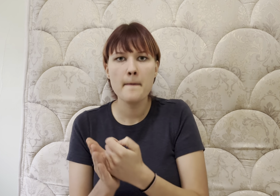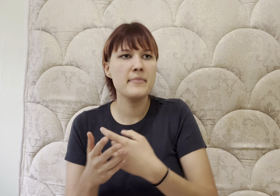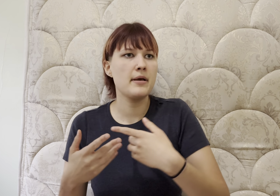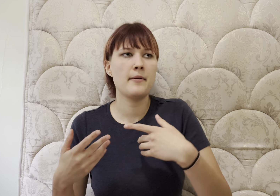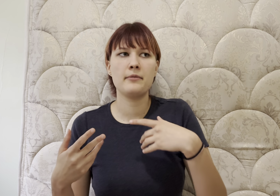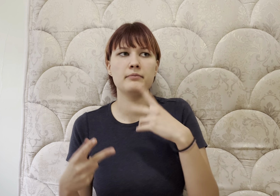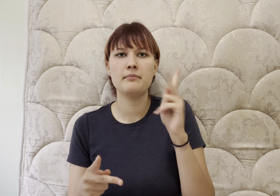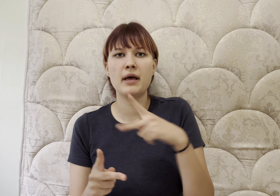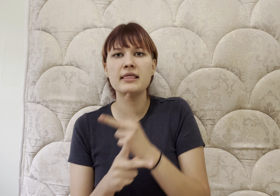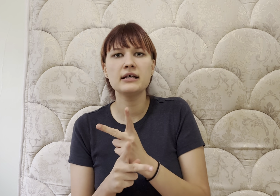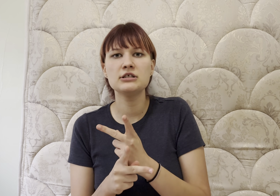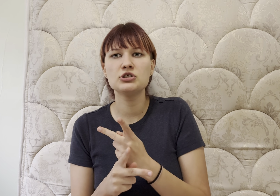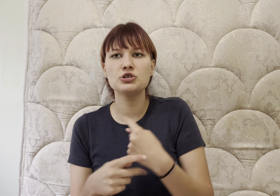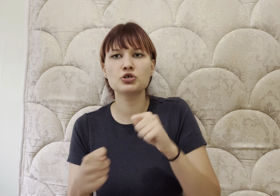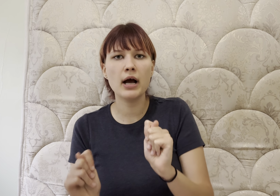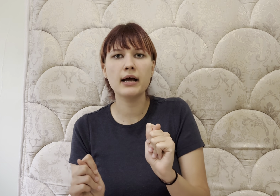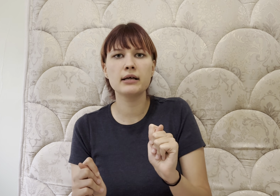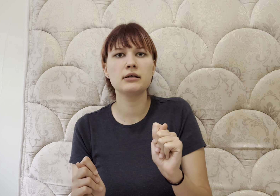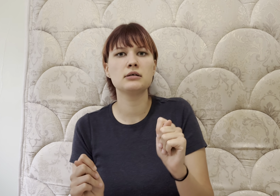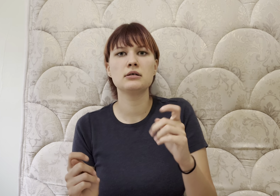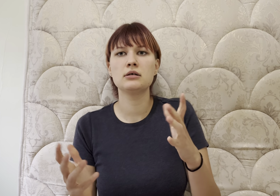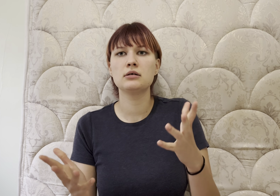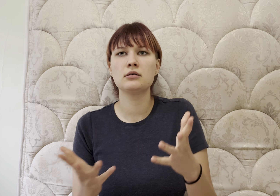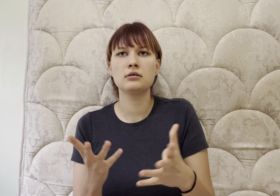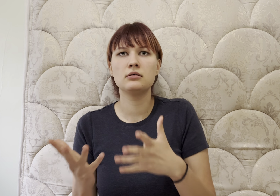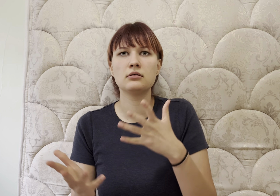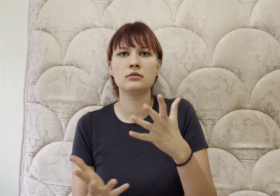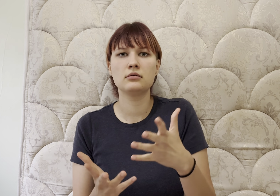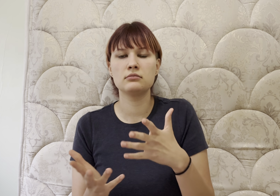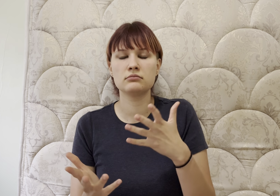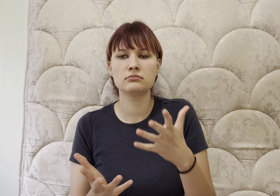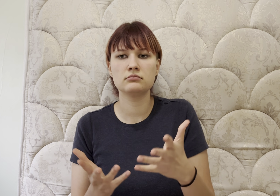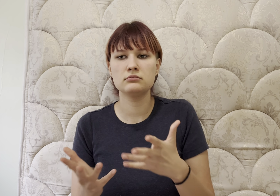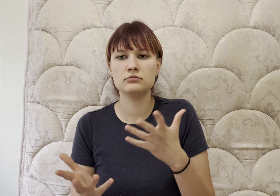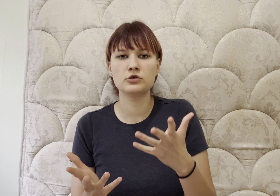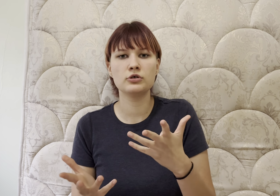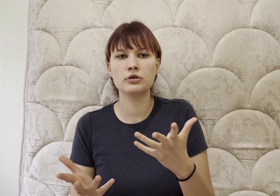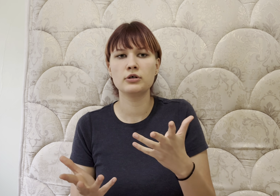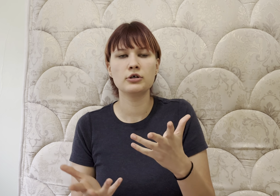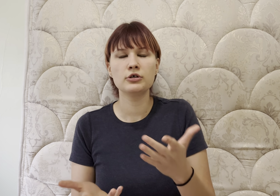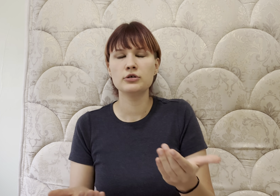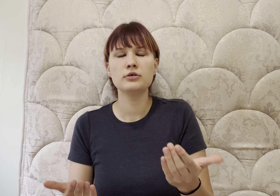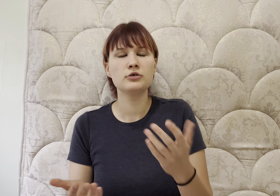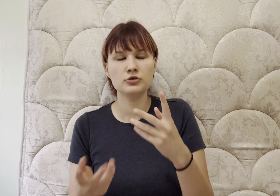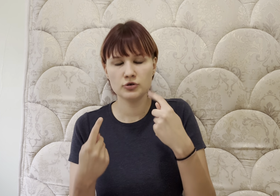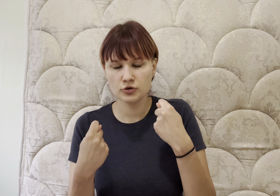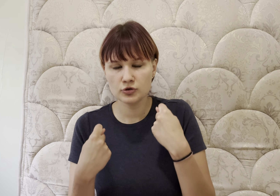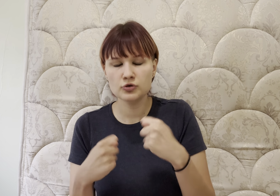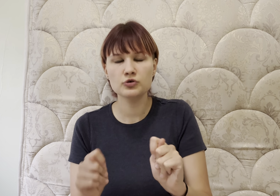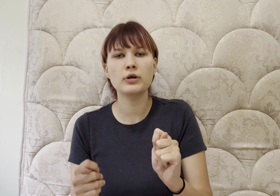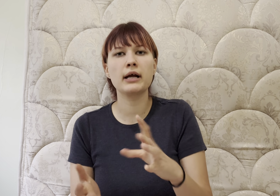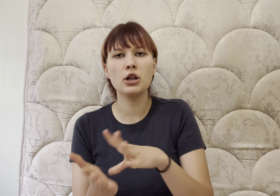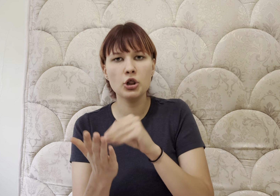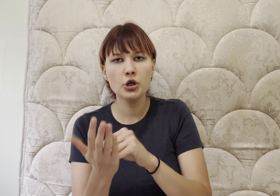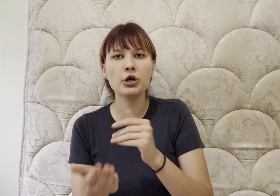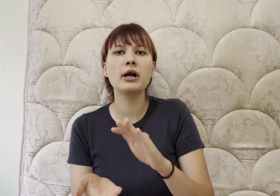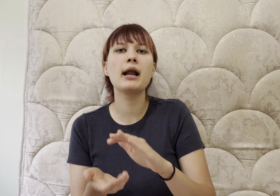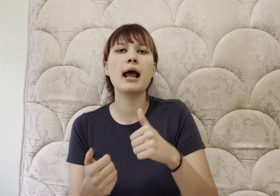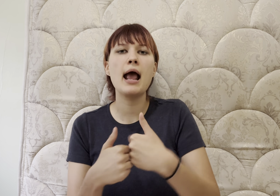closer, and I would learn to have a calm, peaceful reaction when I see the toy spider. And then maybe I